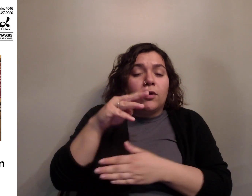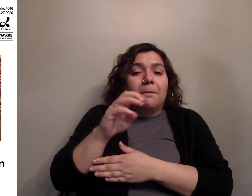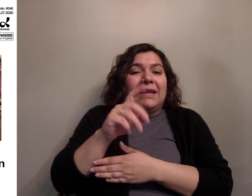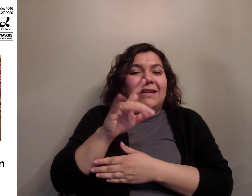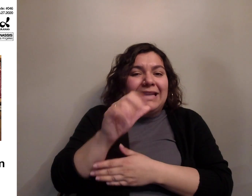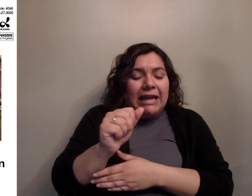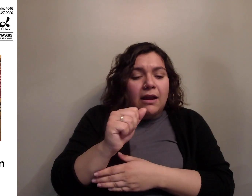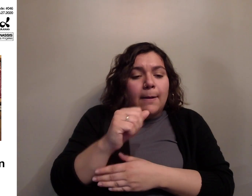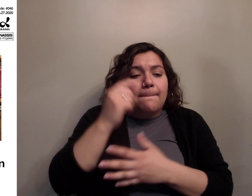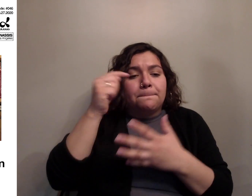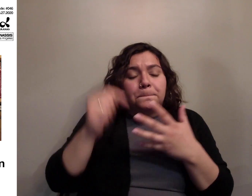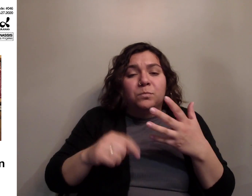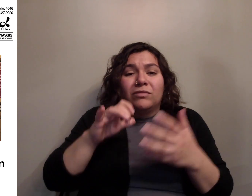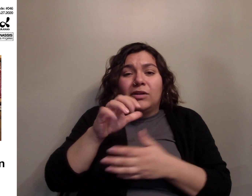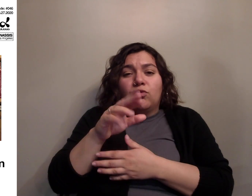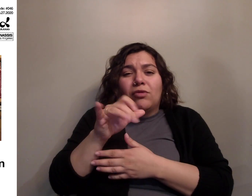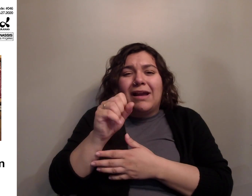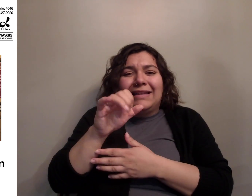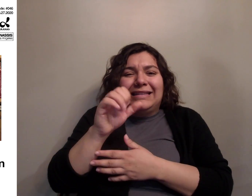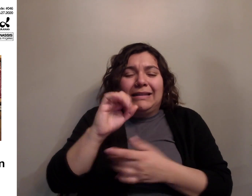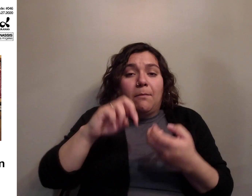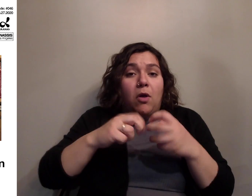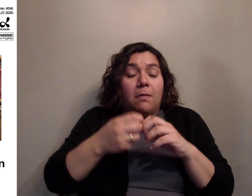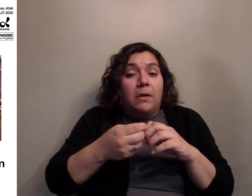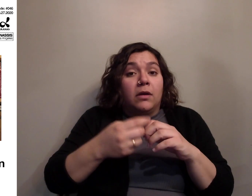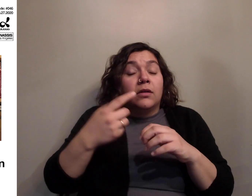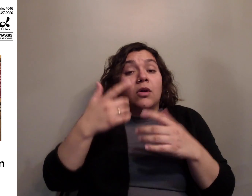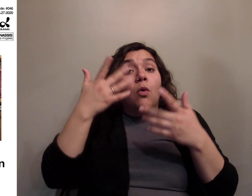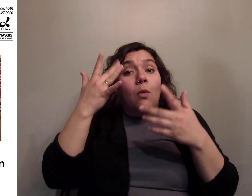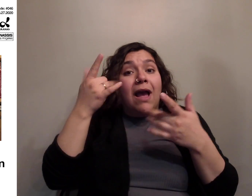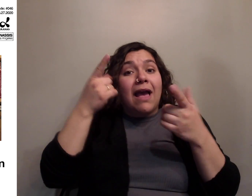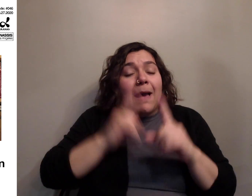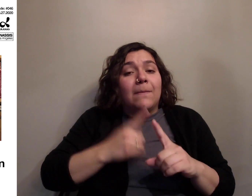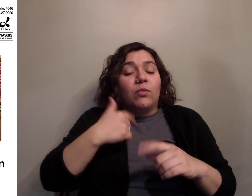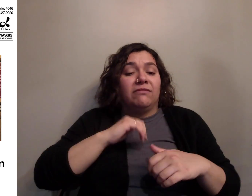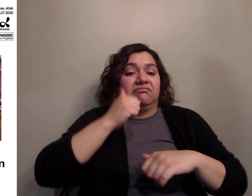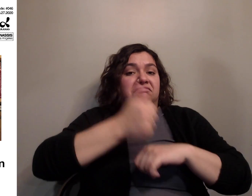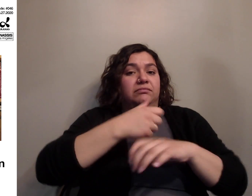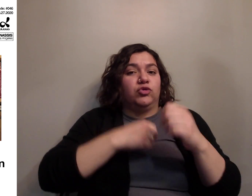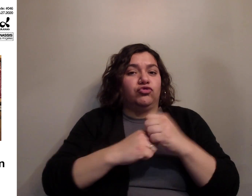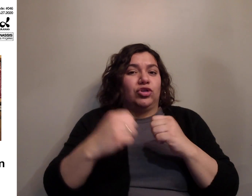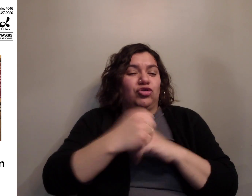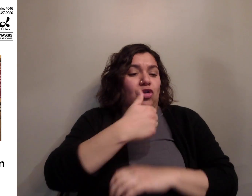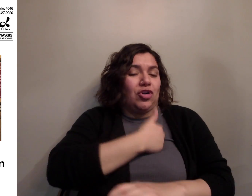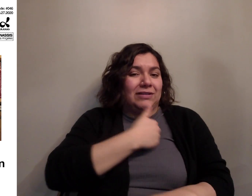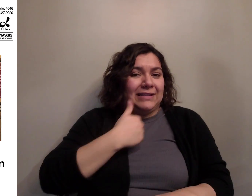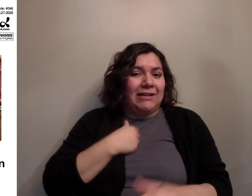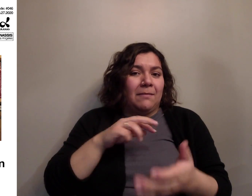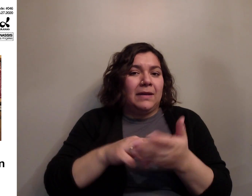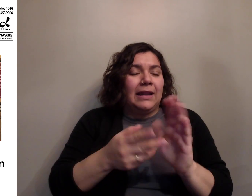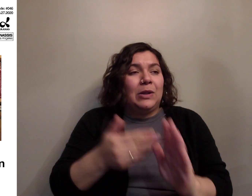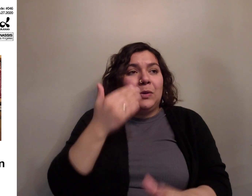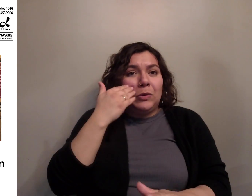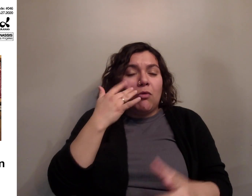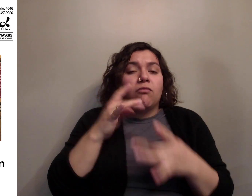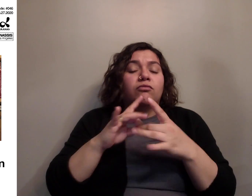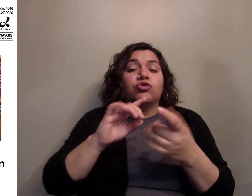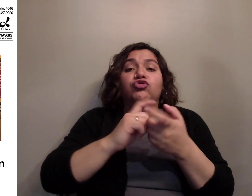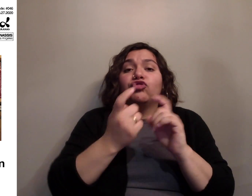the media world. And these crises are coming out of the structure that we've created for ourselves, I think, in the digital era.